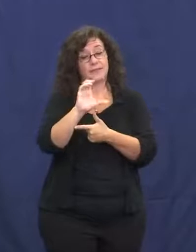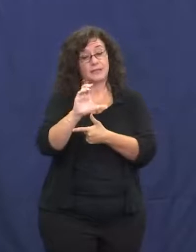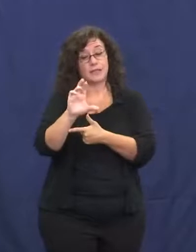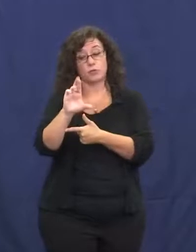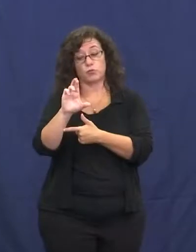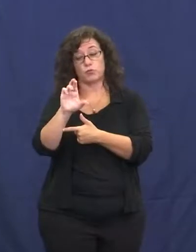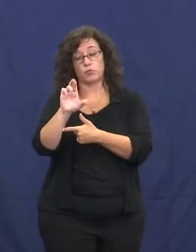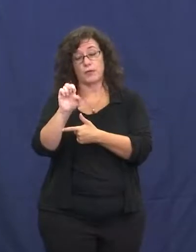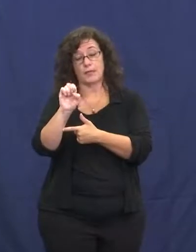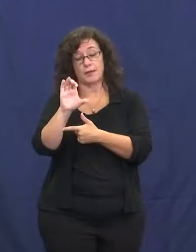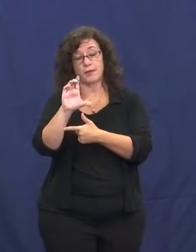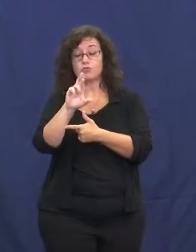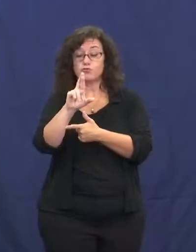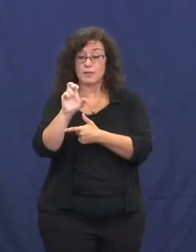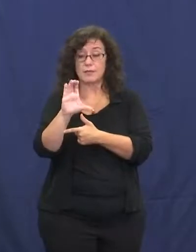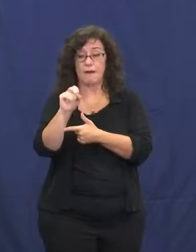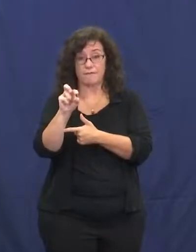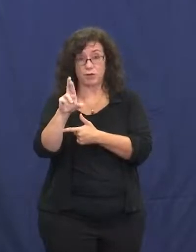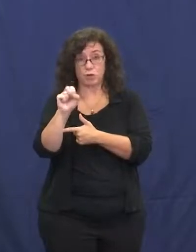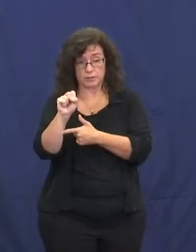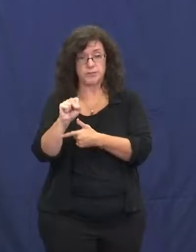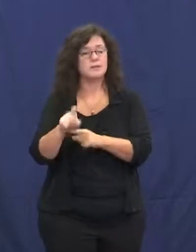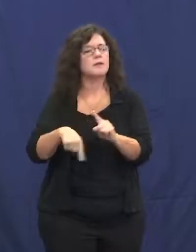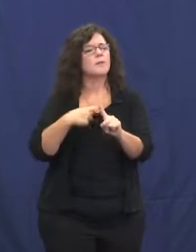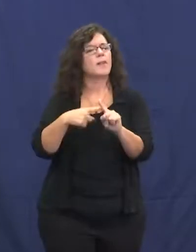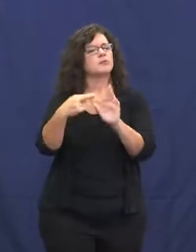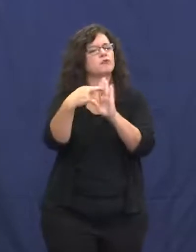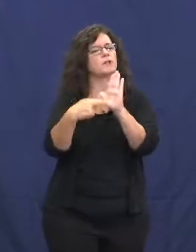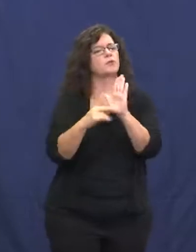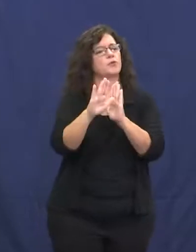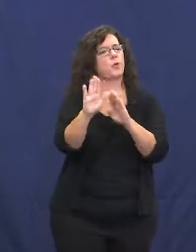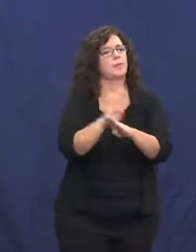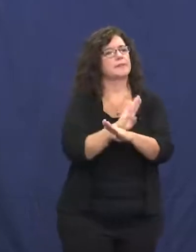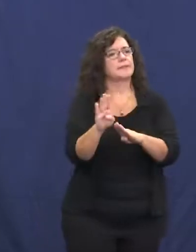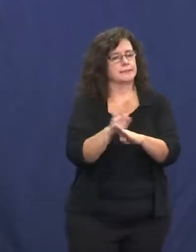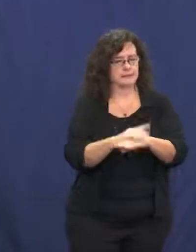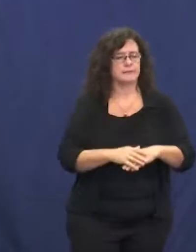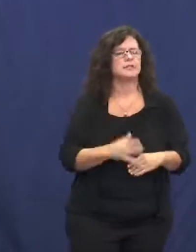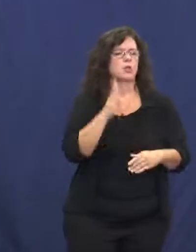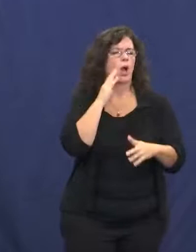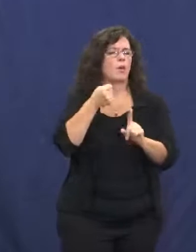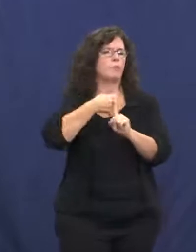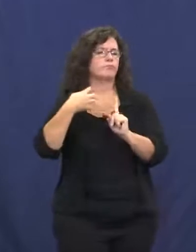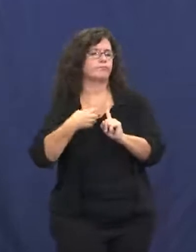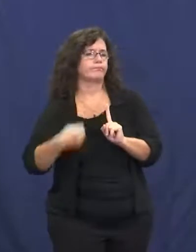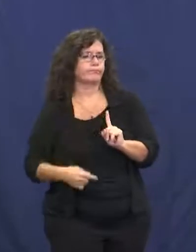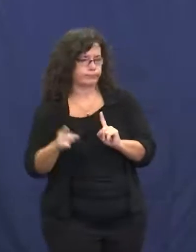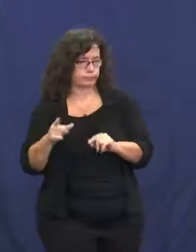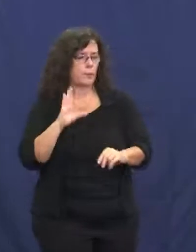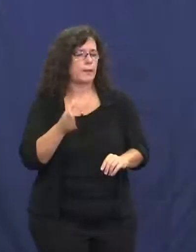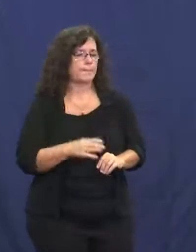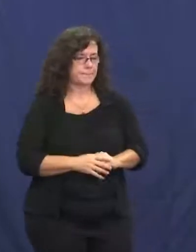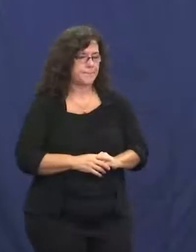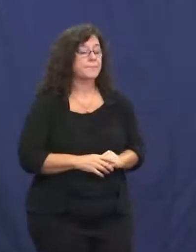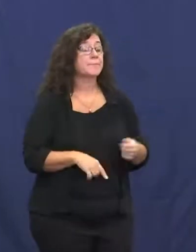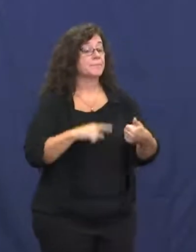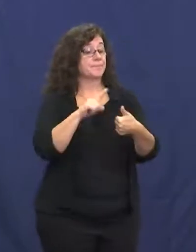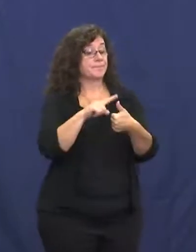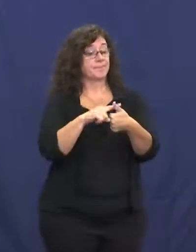by making sure your business is registered with us. So I want to talk about each of those just a little bit real quickly. So again,